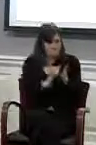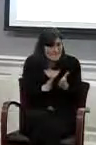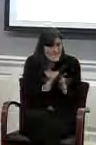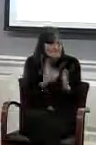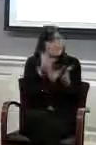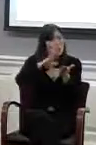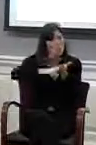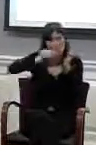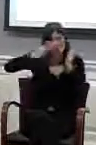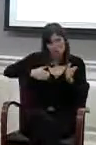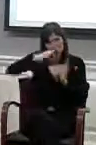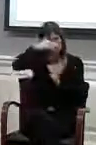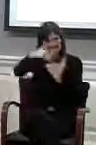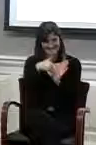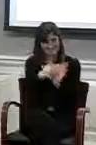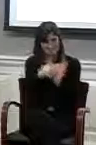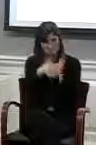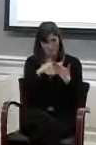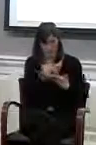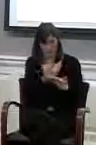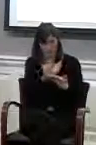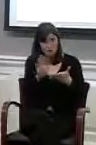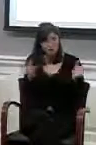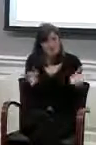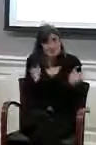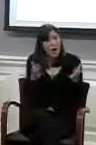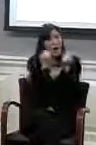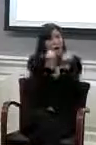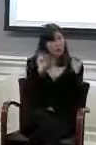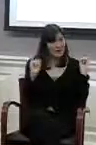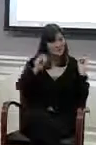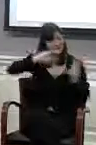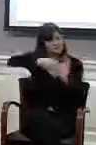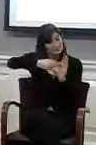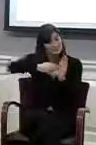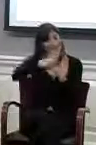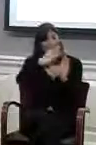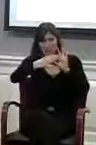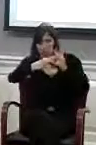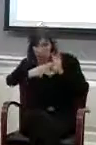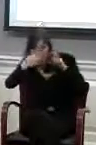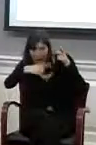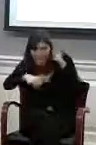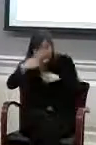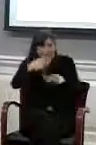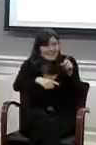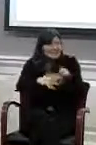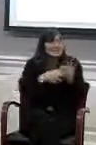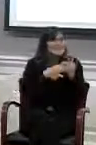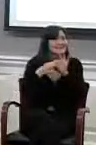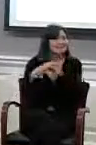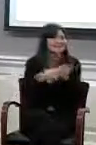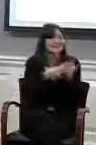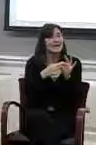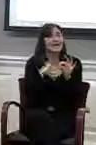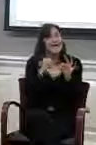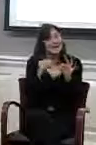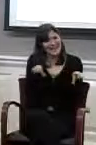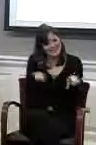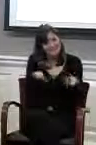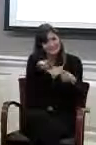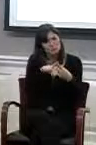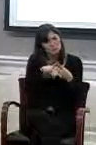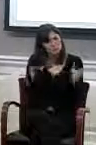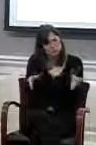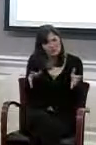promote autonomy, participation, and collaboration, activities that encourage the exploration of